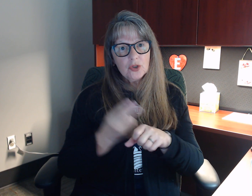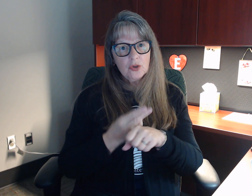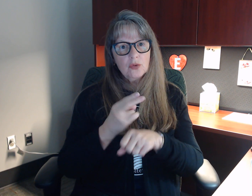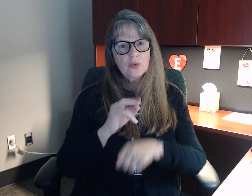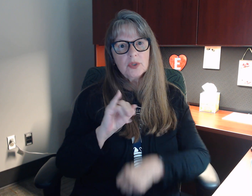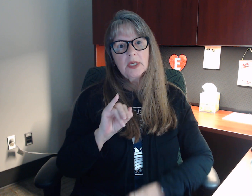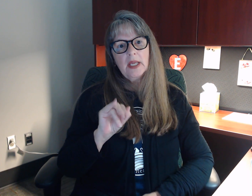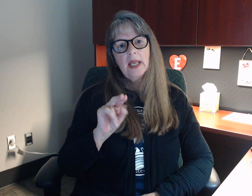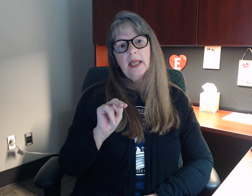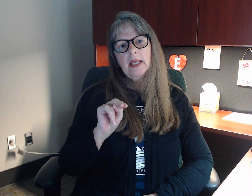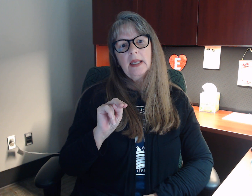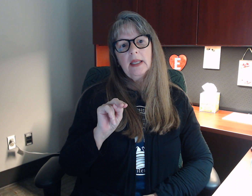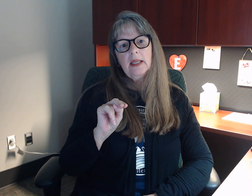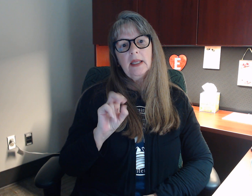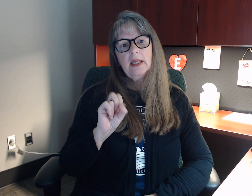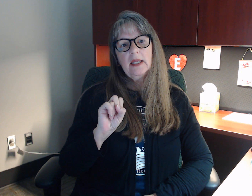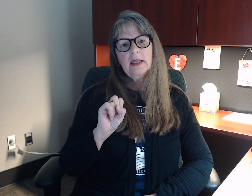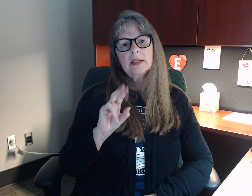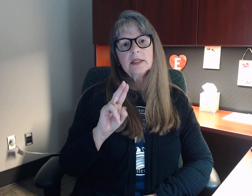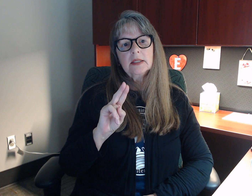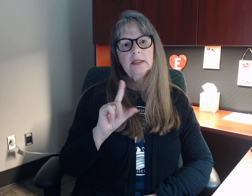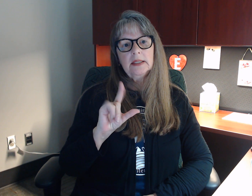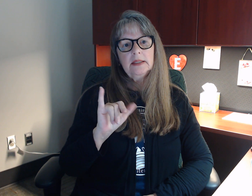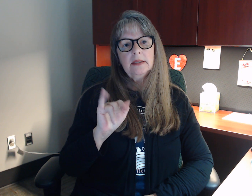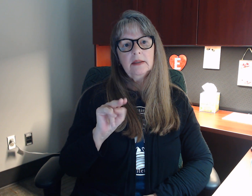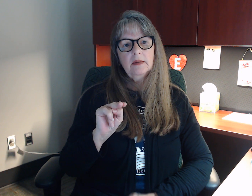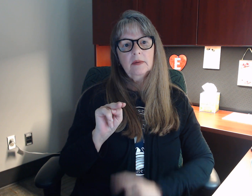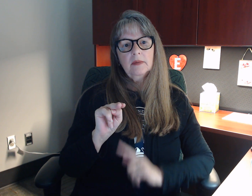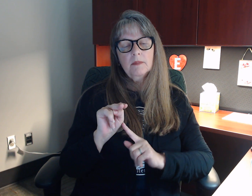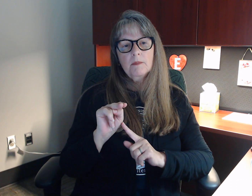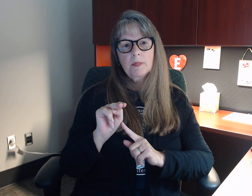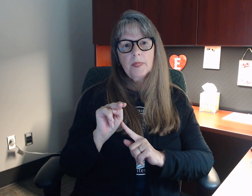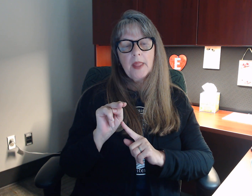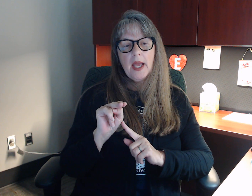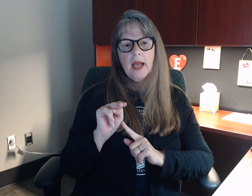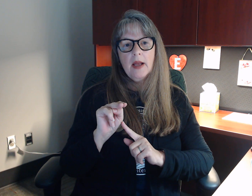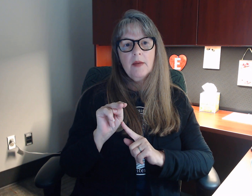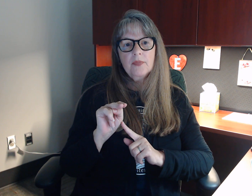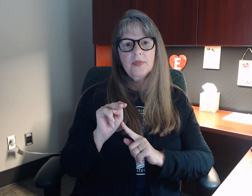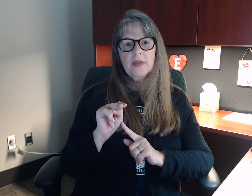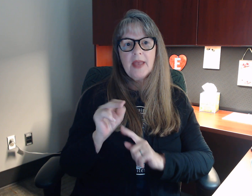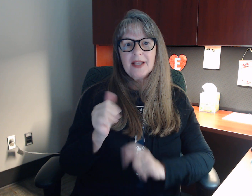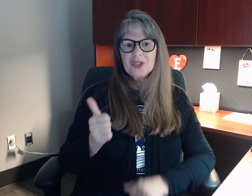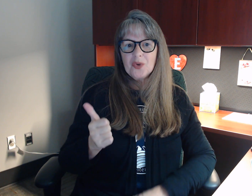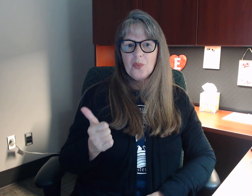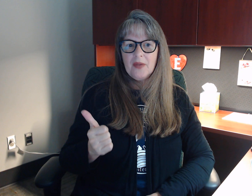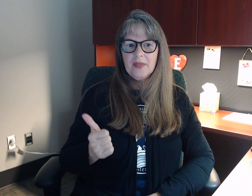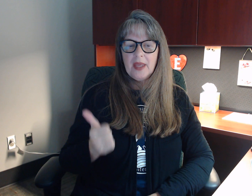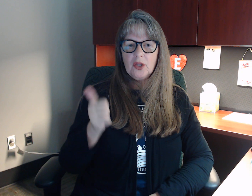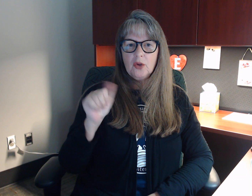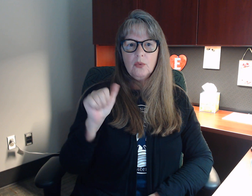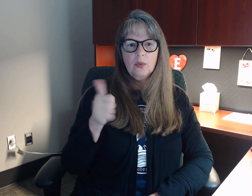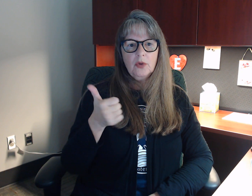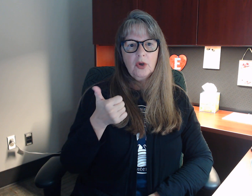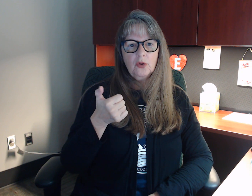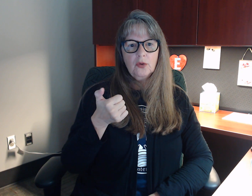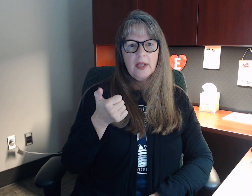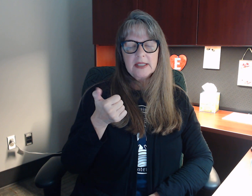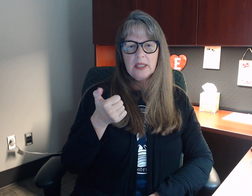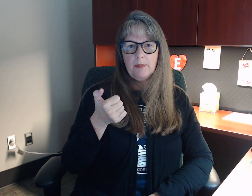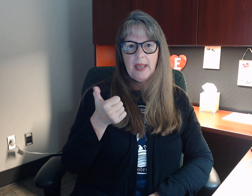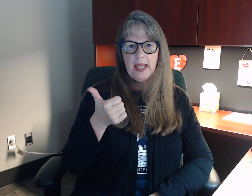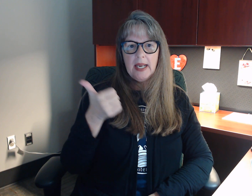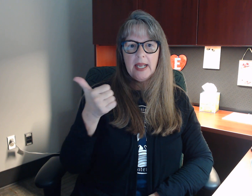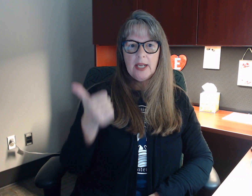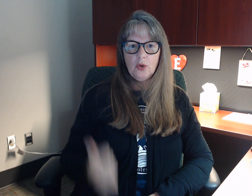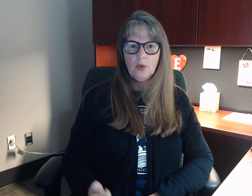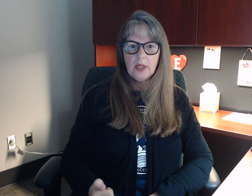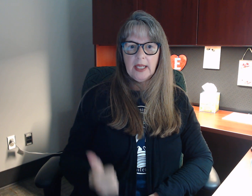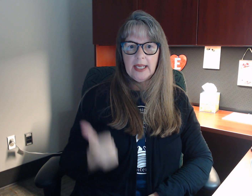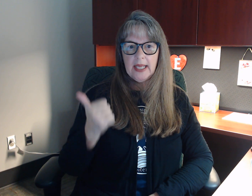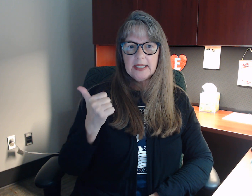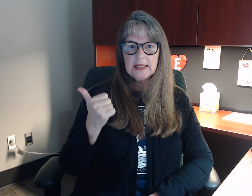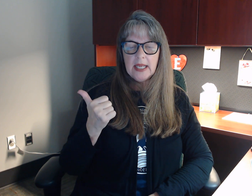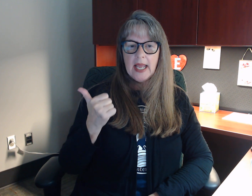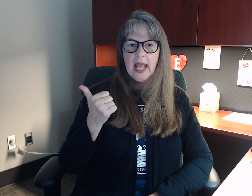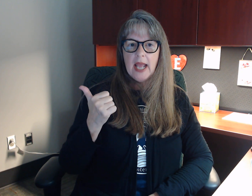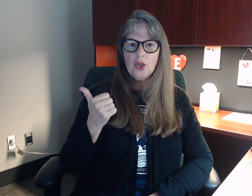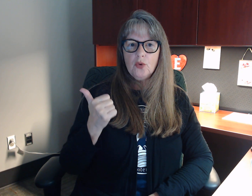use insulin, then that's the one that it's the pen, and you click it and you hit